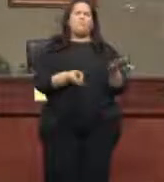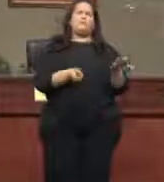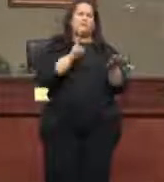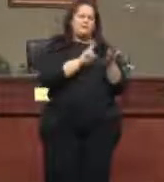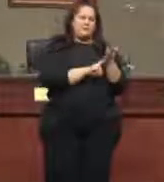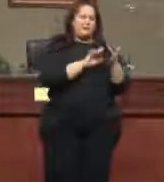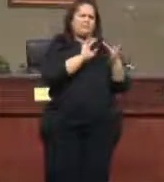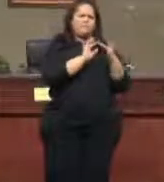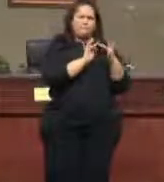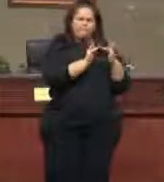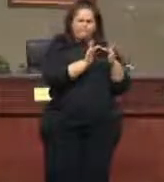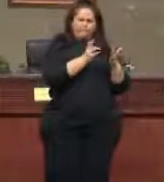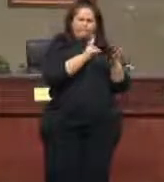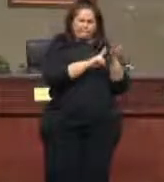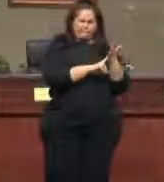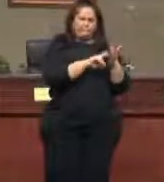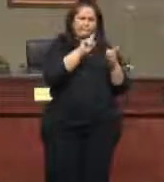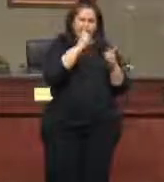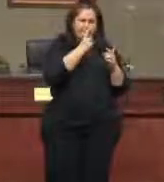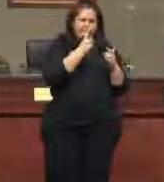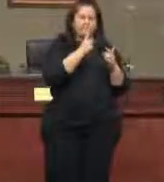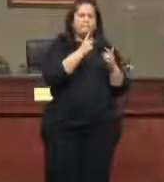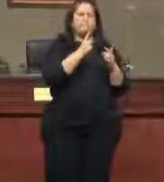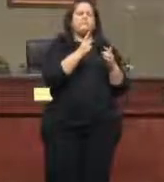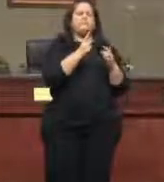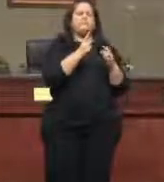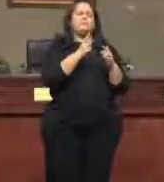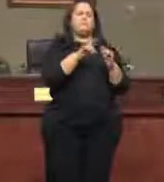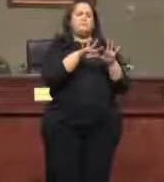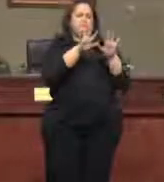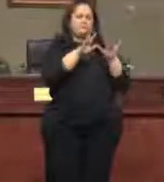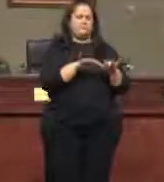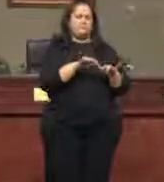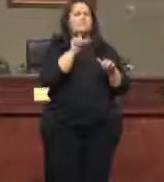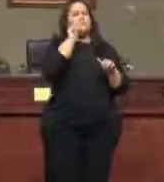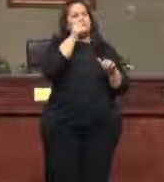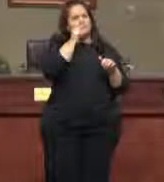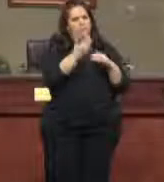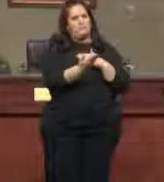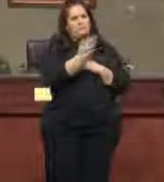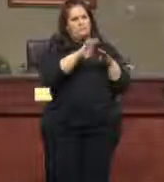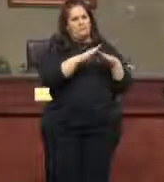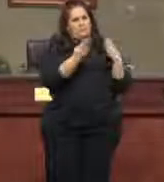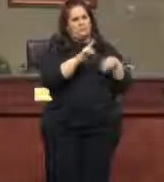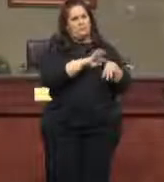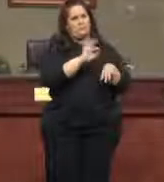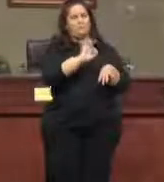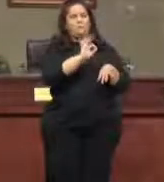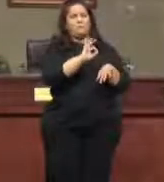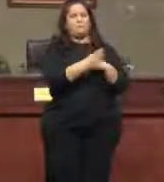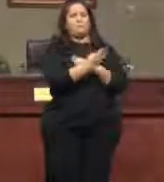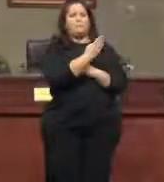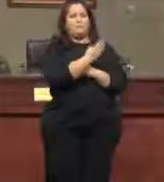the website, again, starting tomorrow morning at 9 a.m.